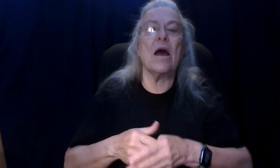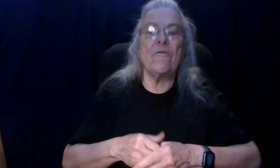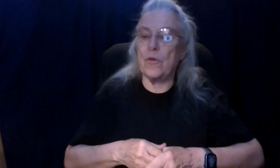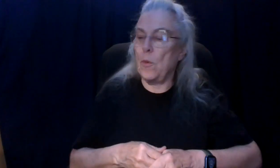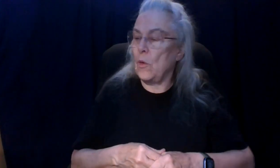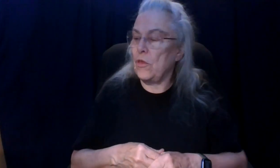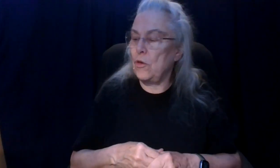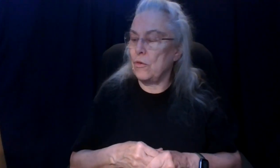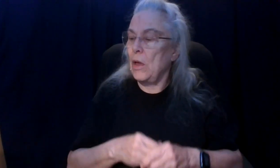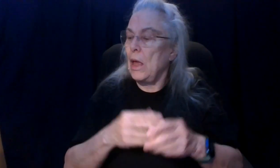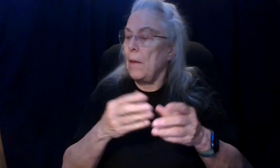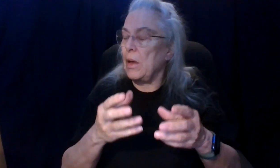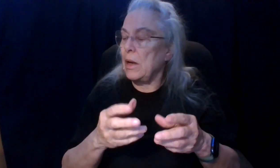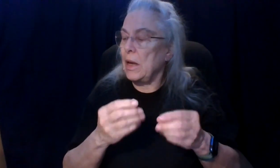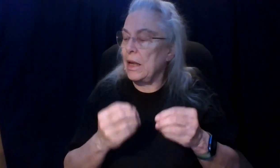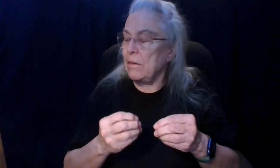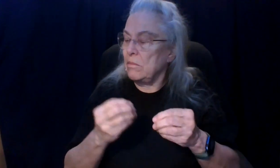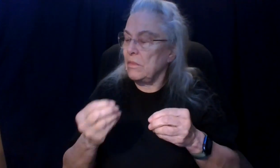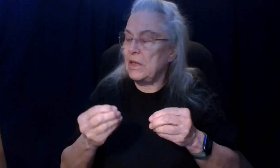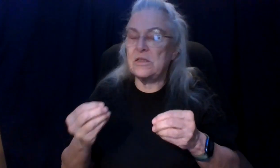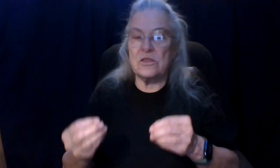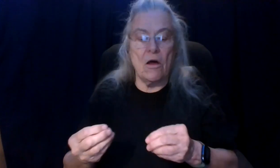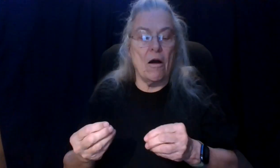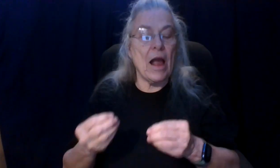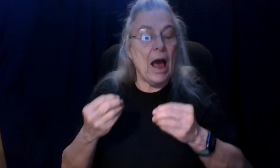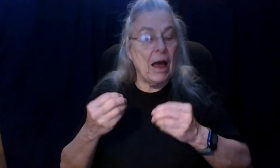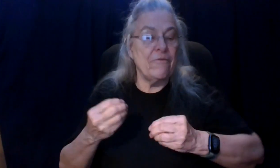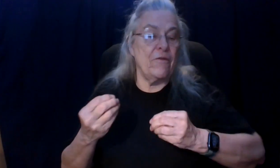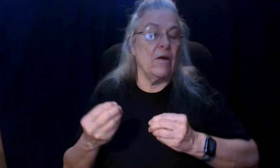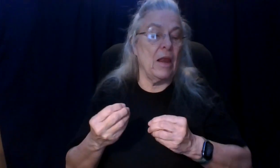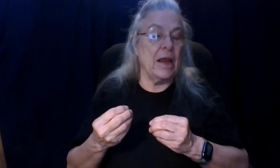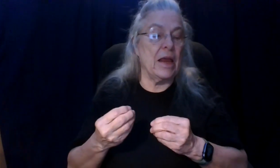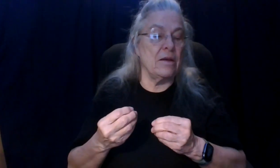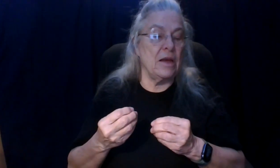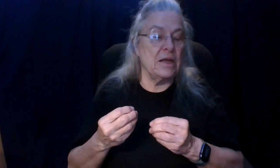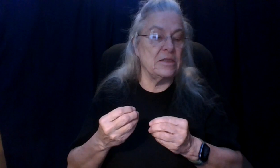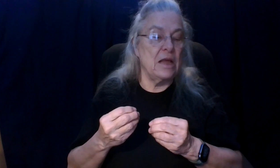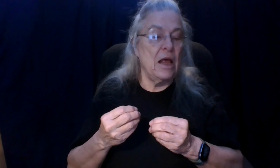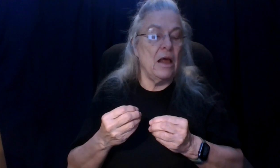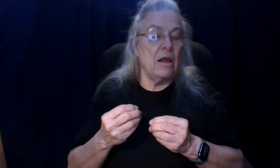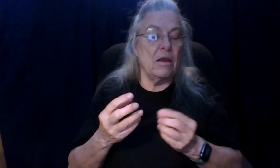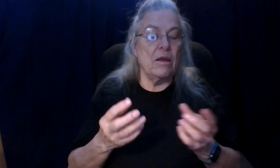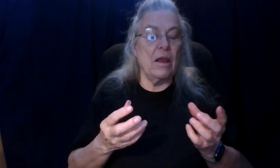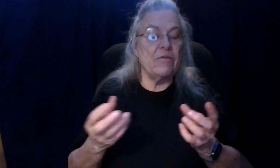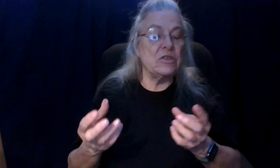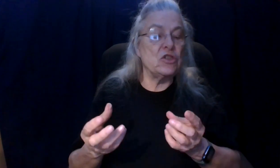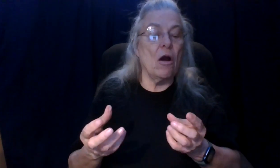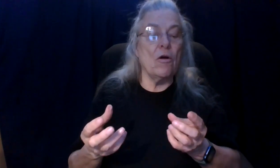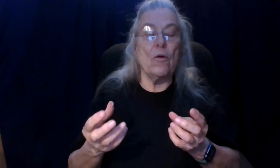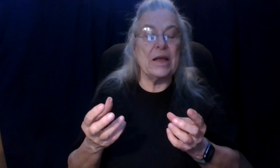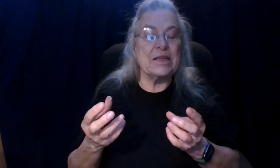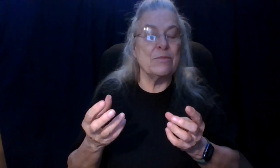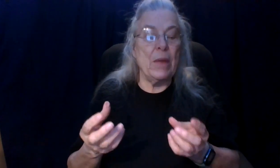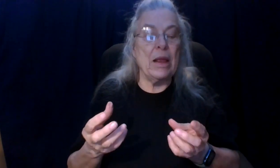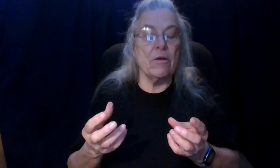comfortable with you. But in this song, I felt like it is love and sorrow is mingled